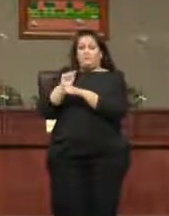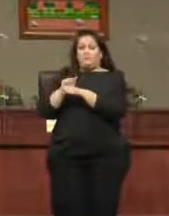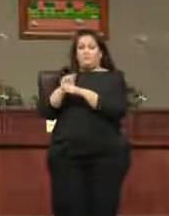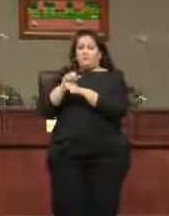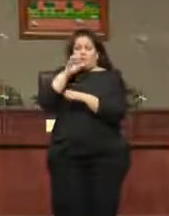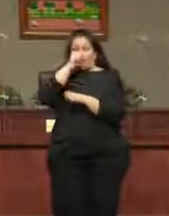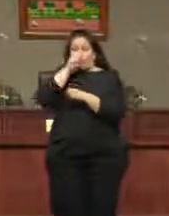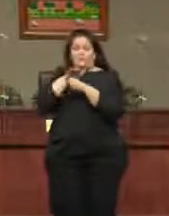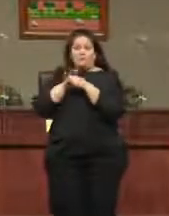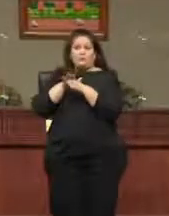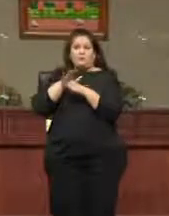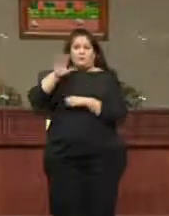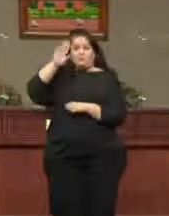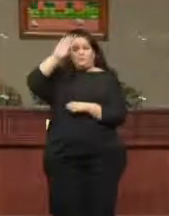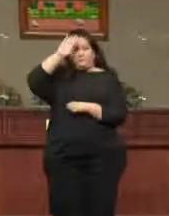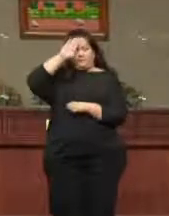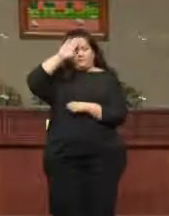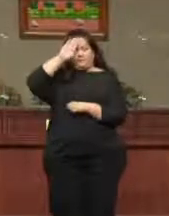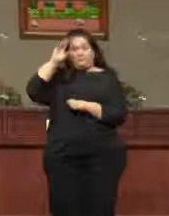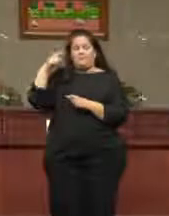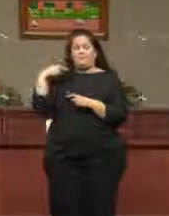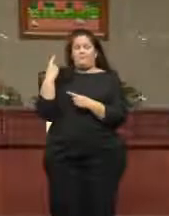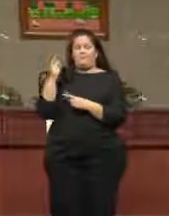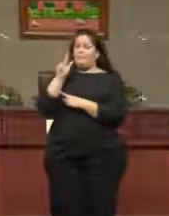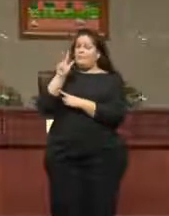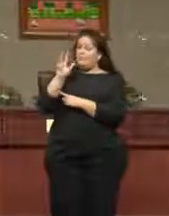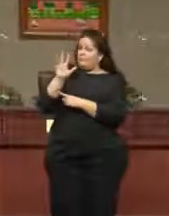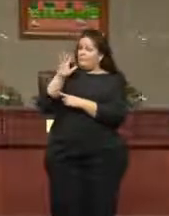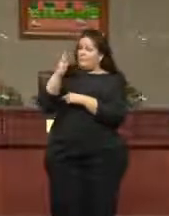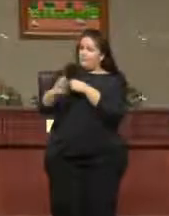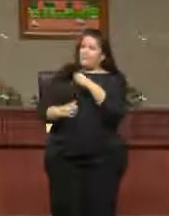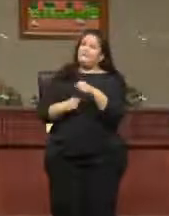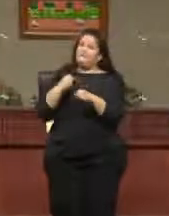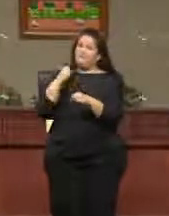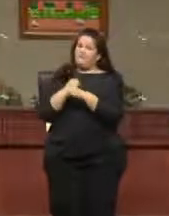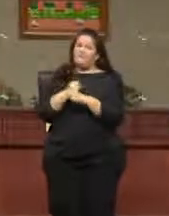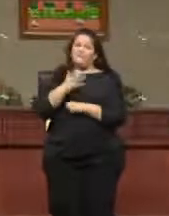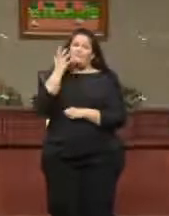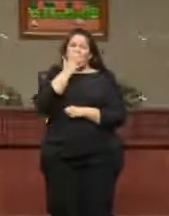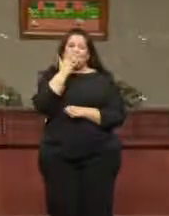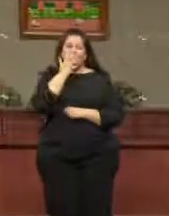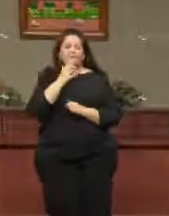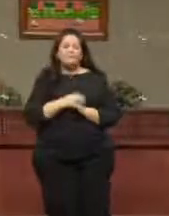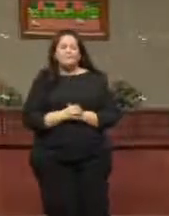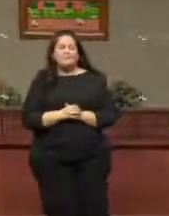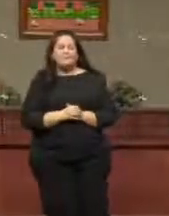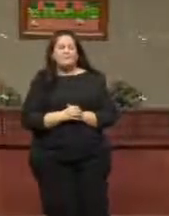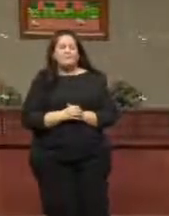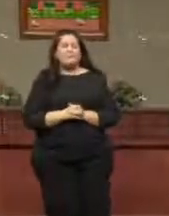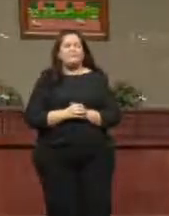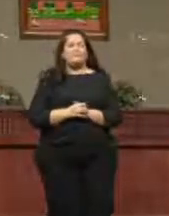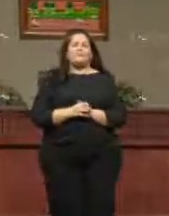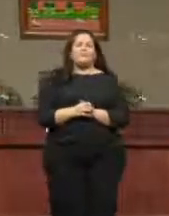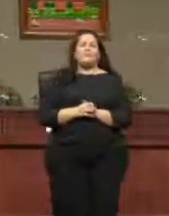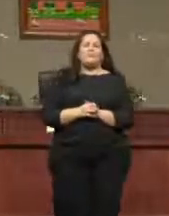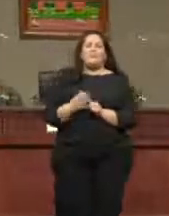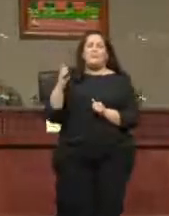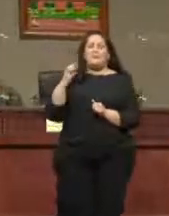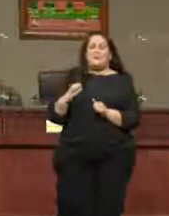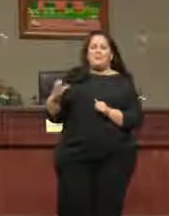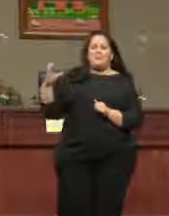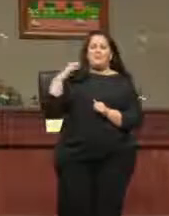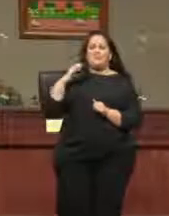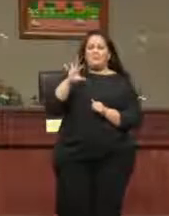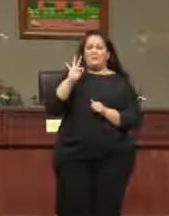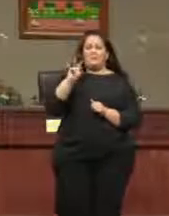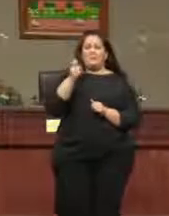County Fire Rescue for 35 years. And so I joined Chief Jim Fitzgerald